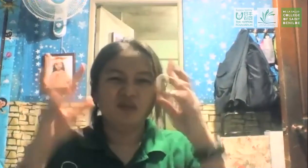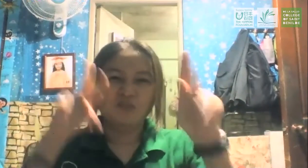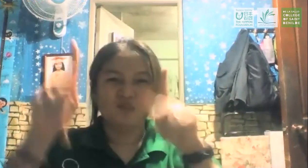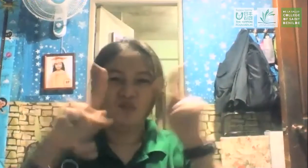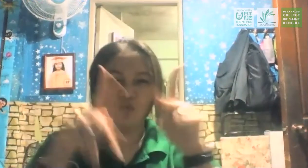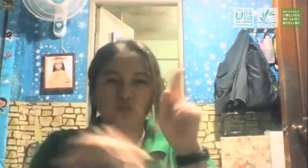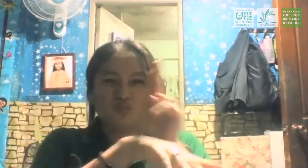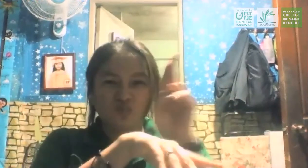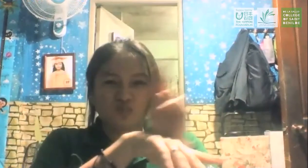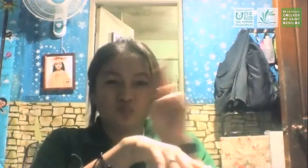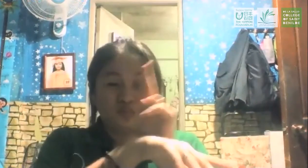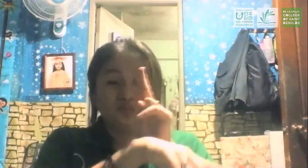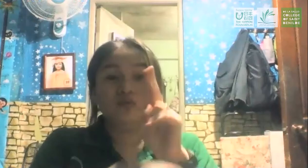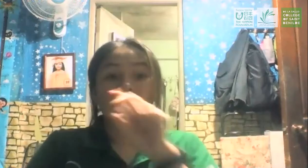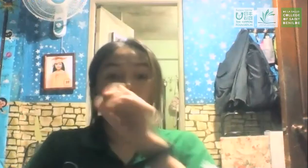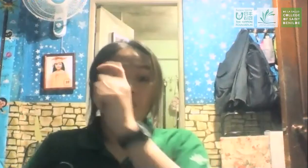So Monday is our class.